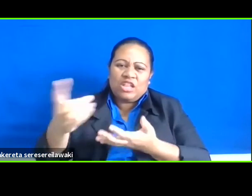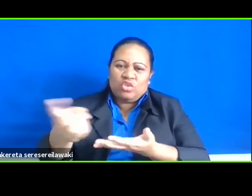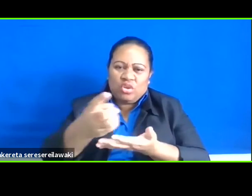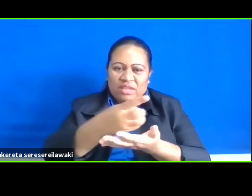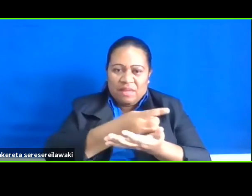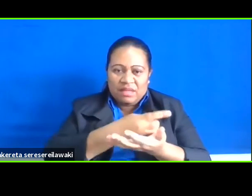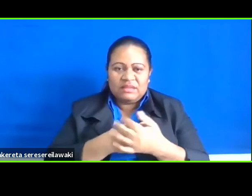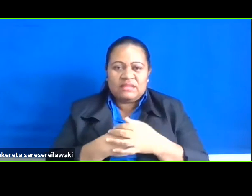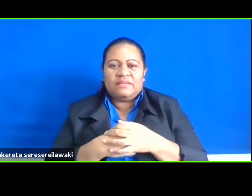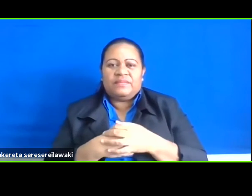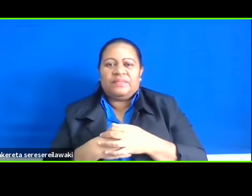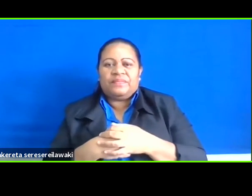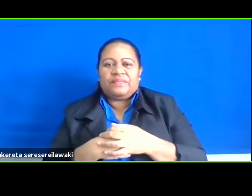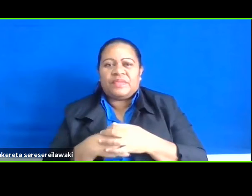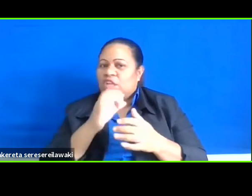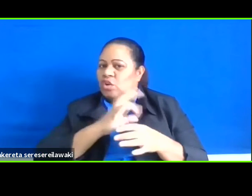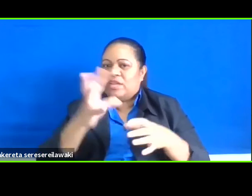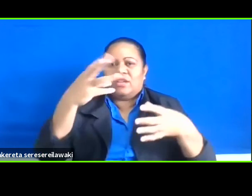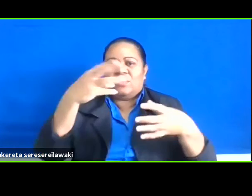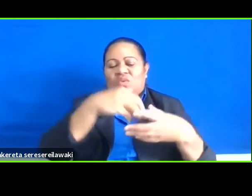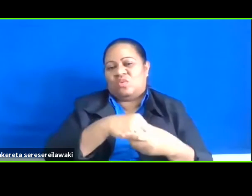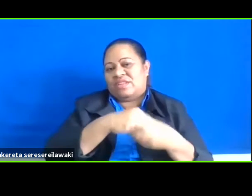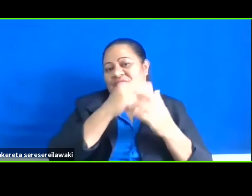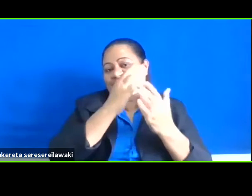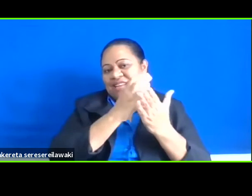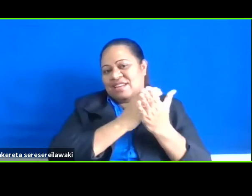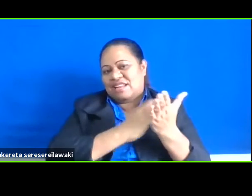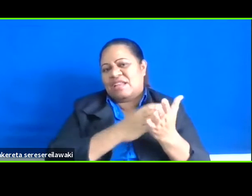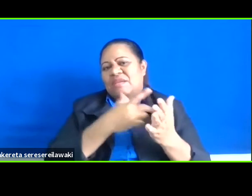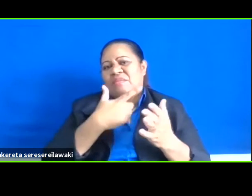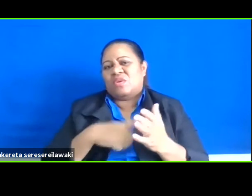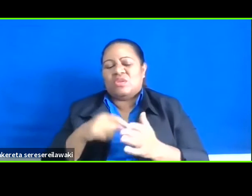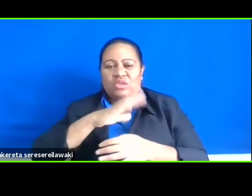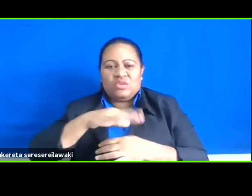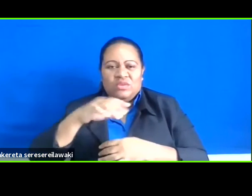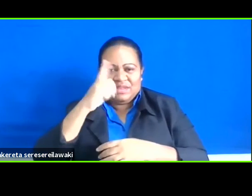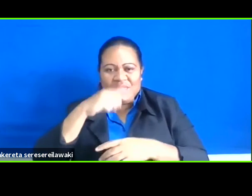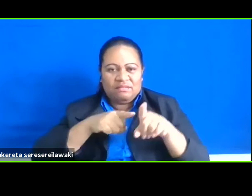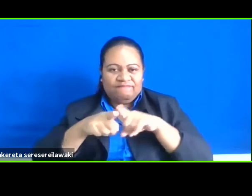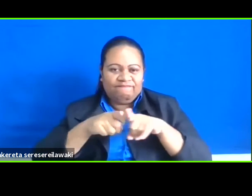um including this in the curriculum so that our children can learn about them